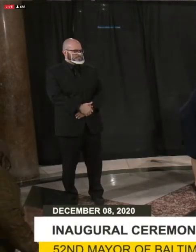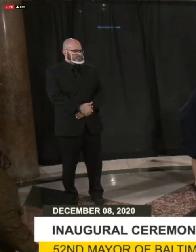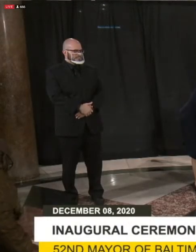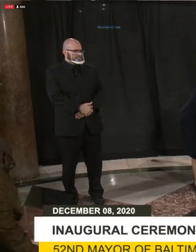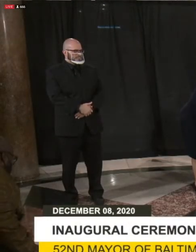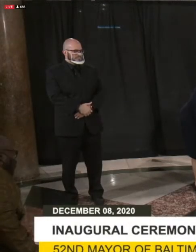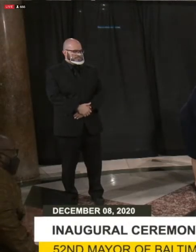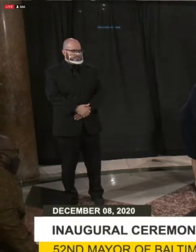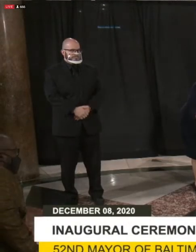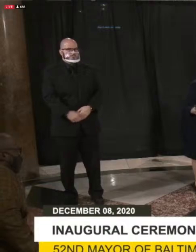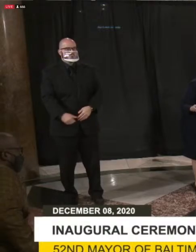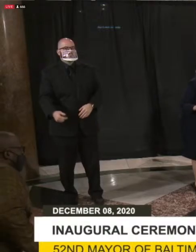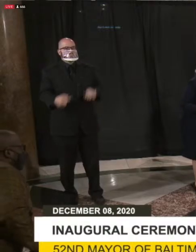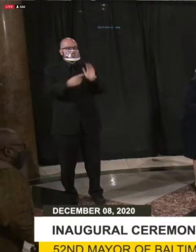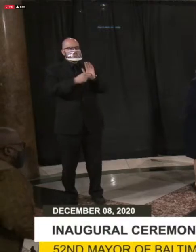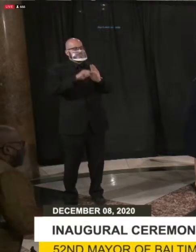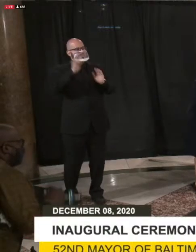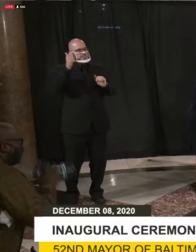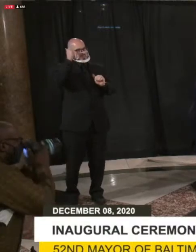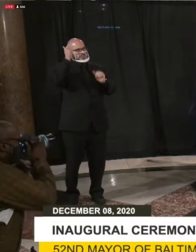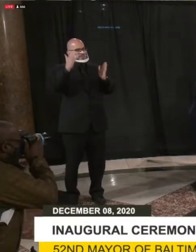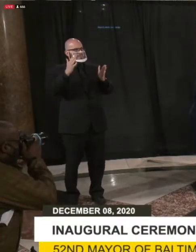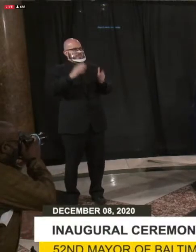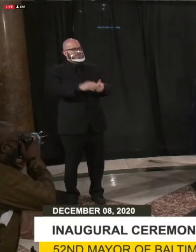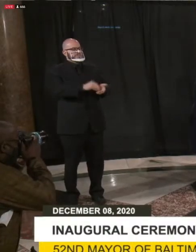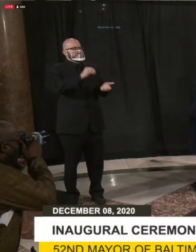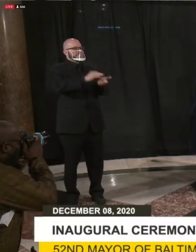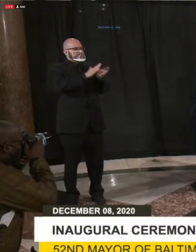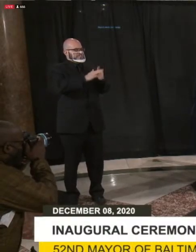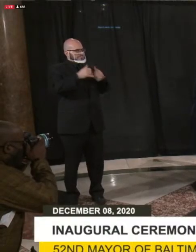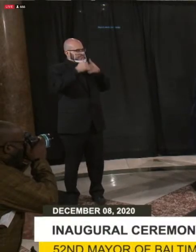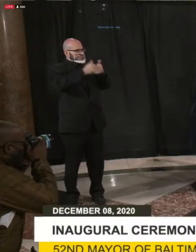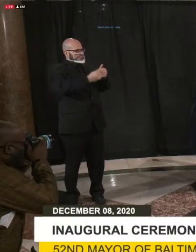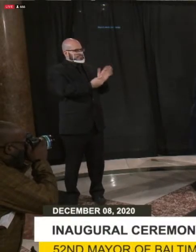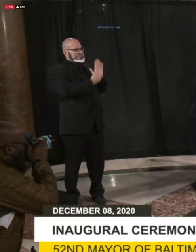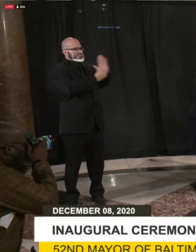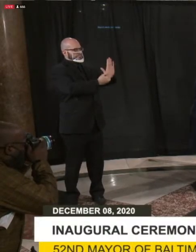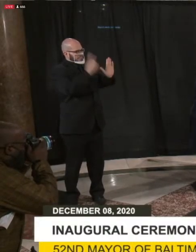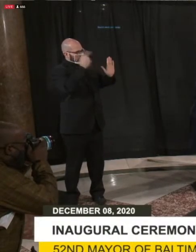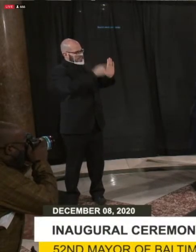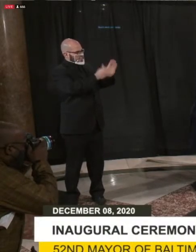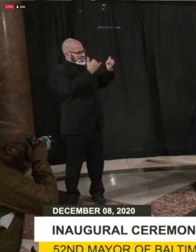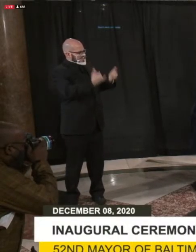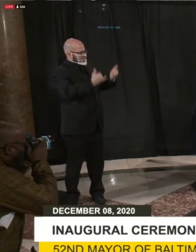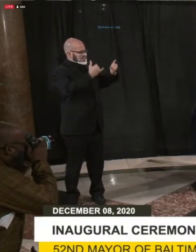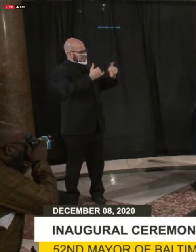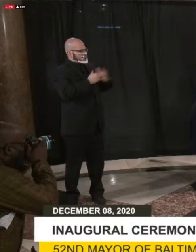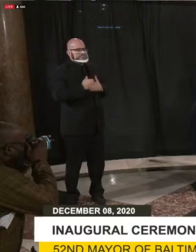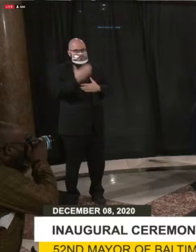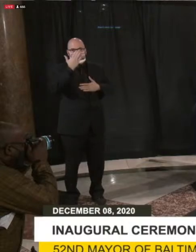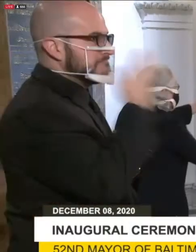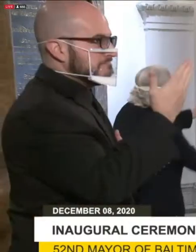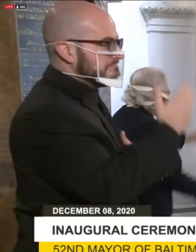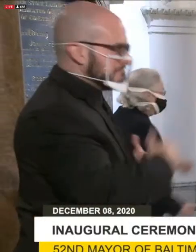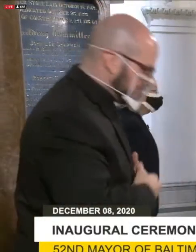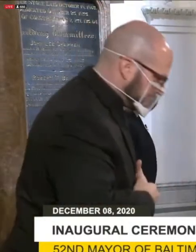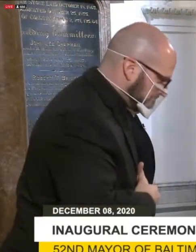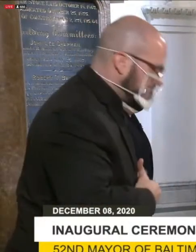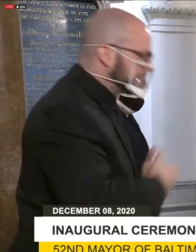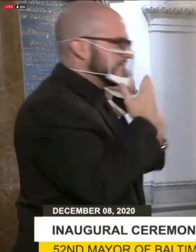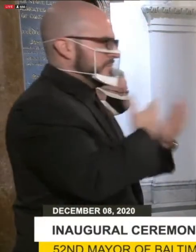This is the honor citation presented to you this day. Thank you. Thank you.